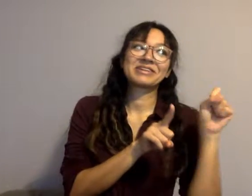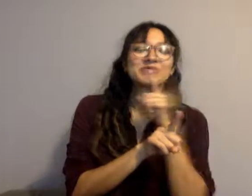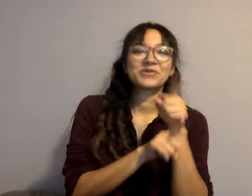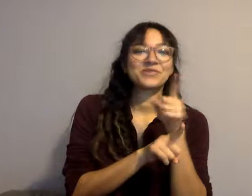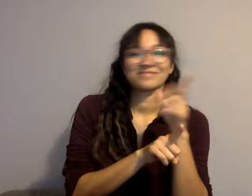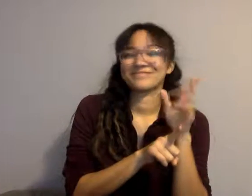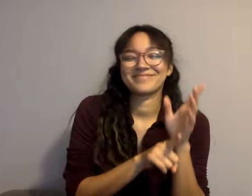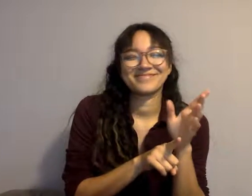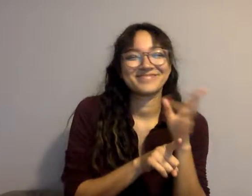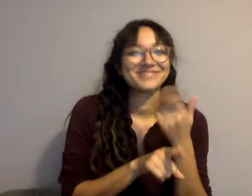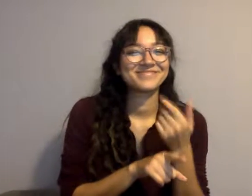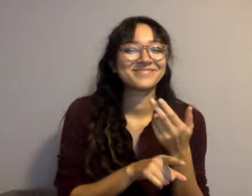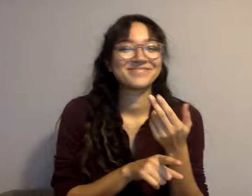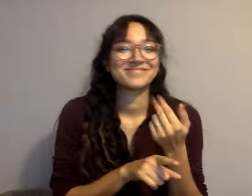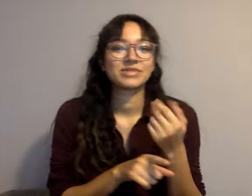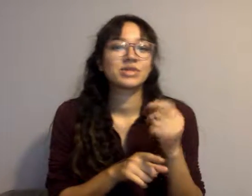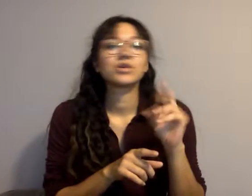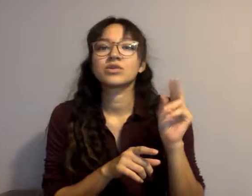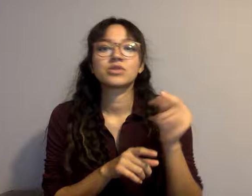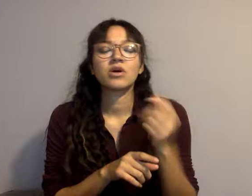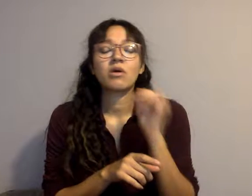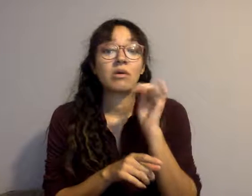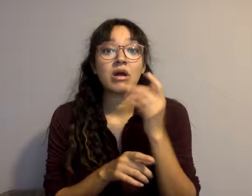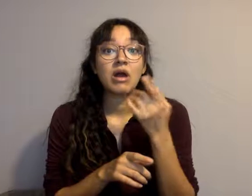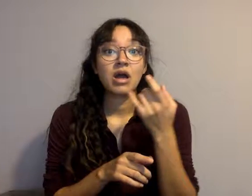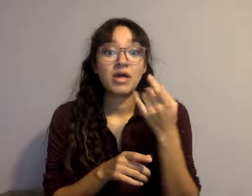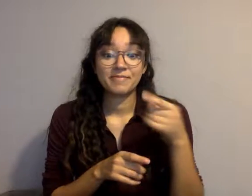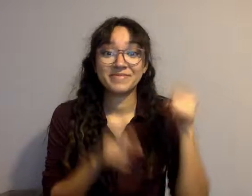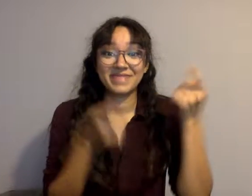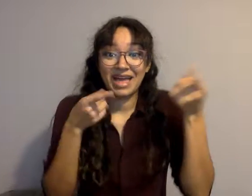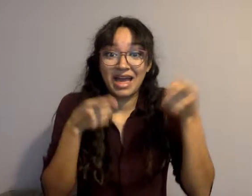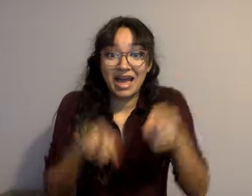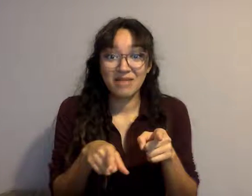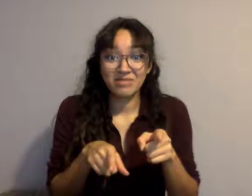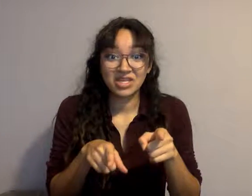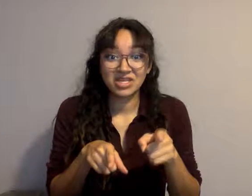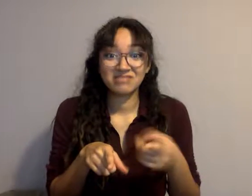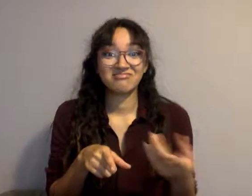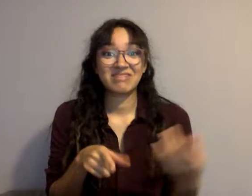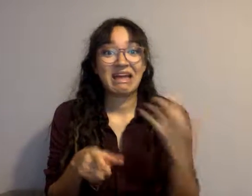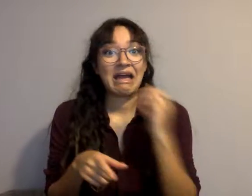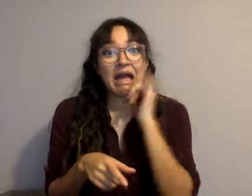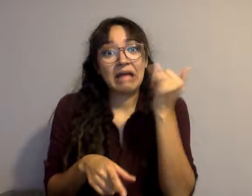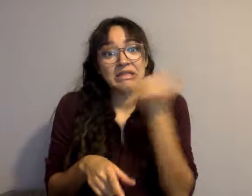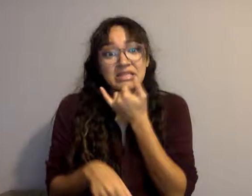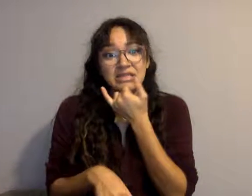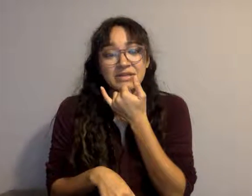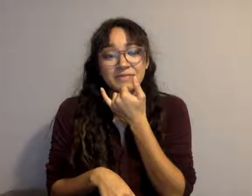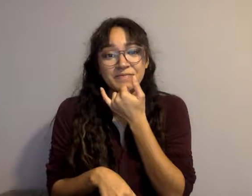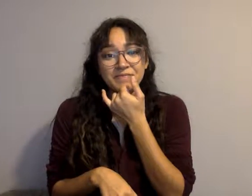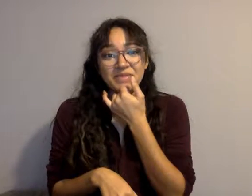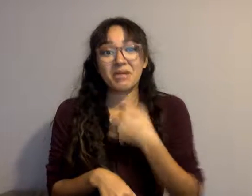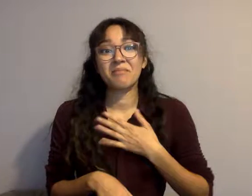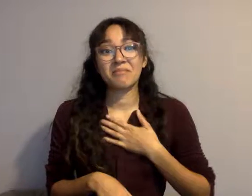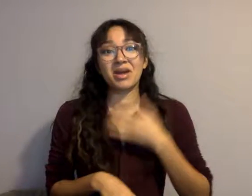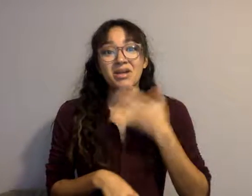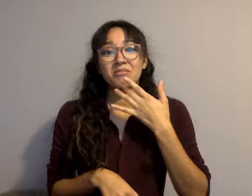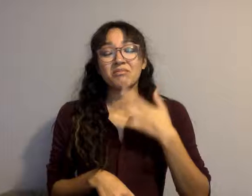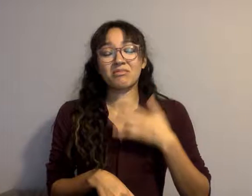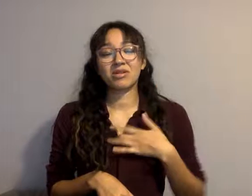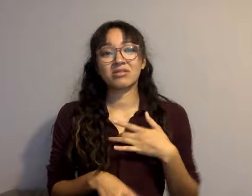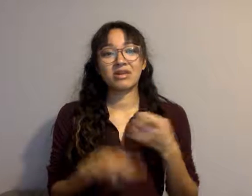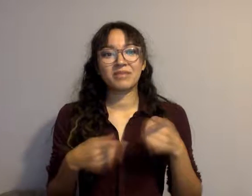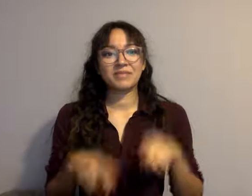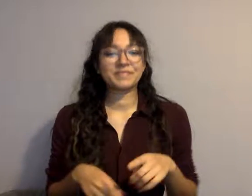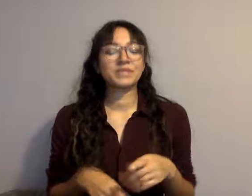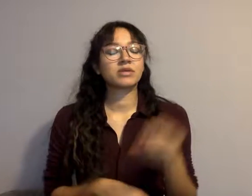It only happens from accidents, like what happened to me on my birthday. Now, I must warn you, I'm not